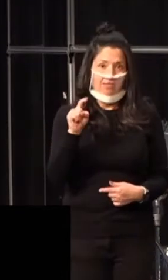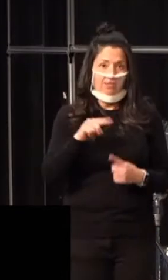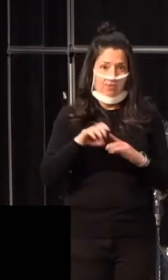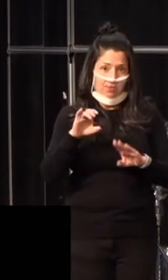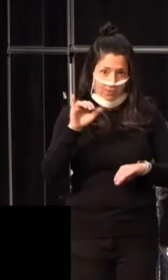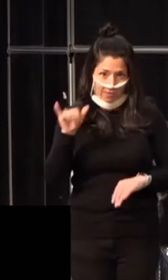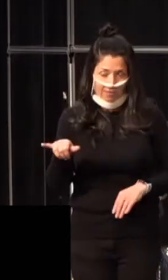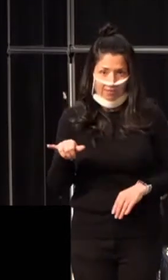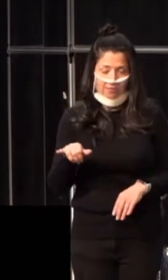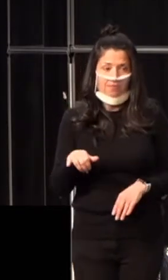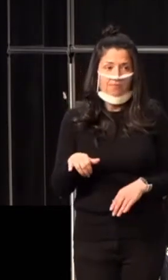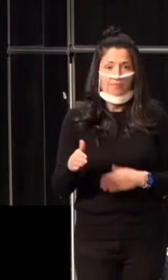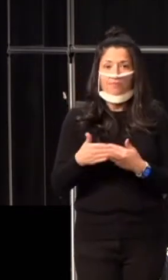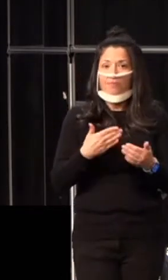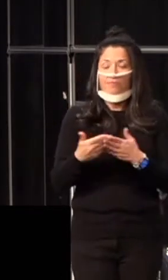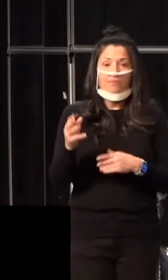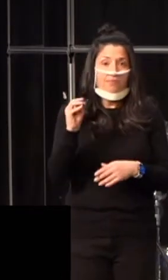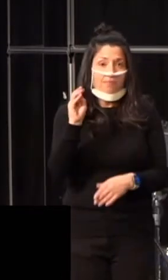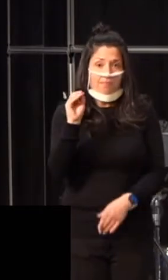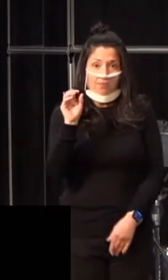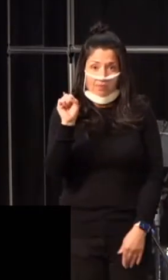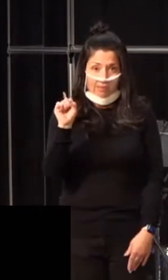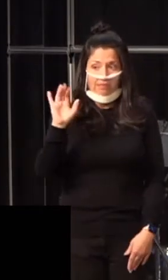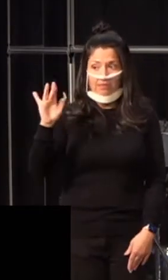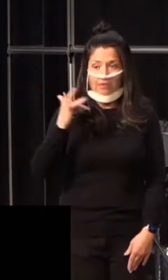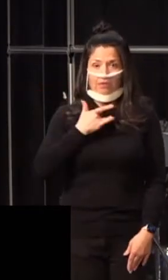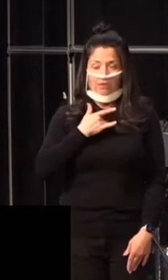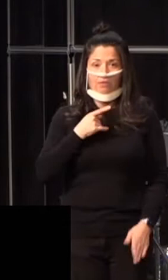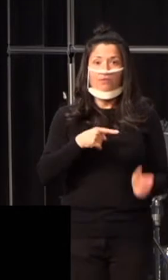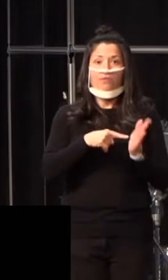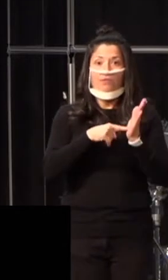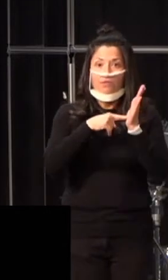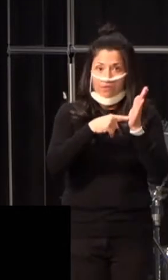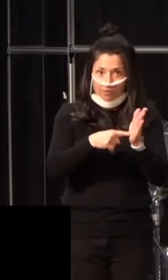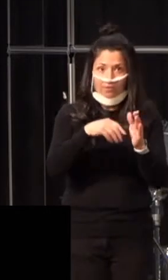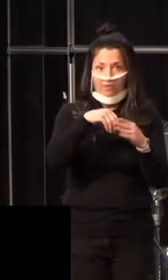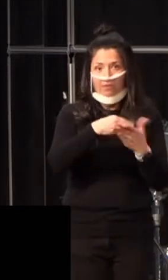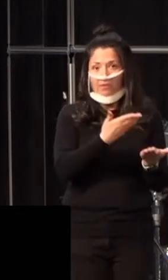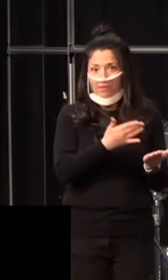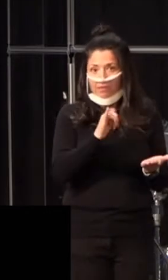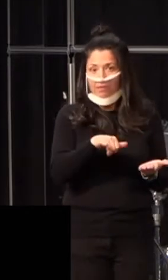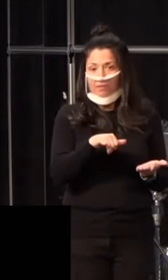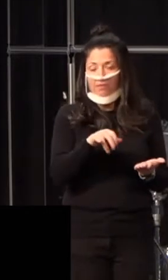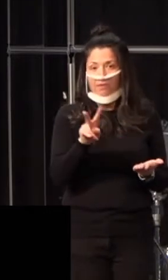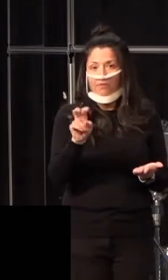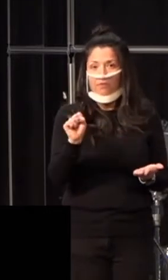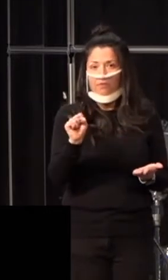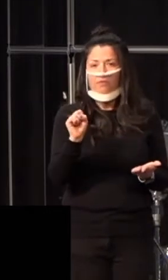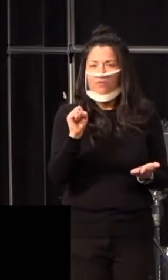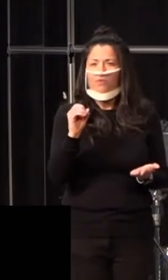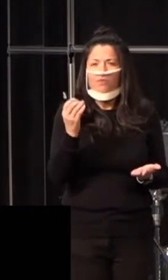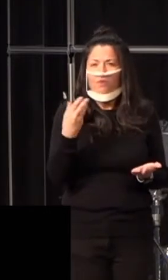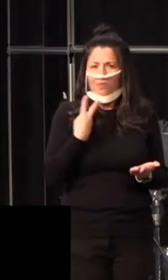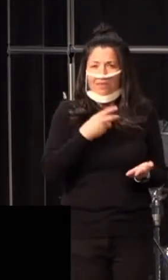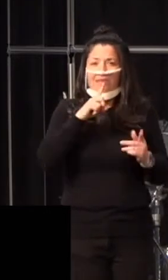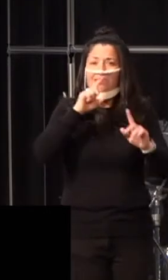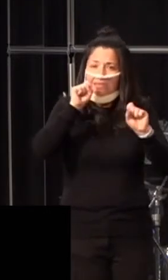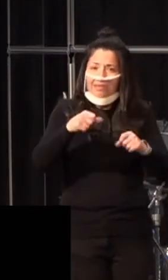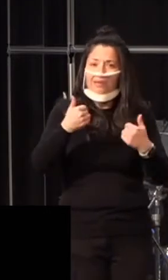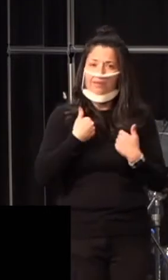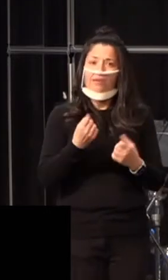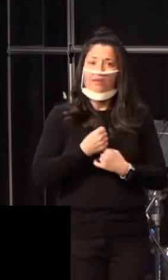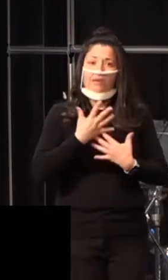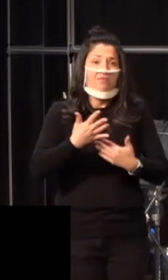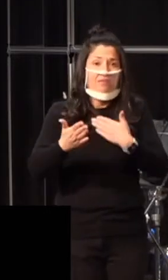Yet Moses, his heart is revealed in this. And so we can have confidence that